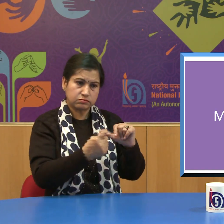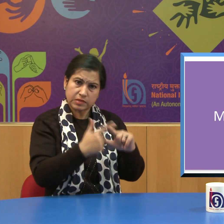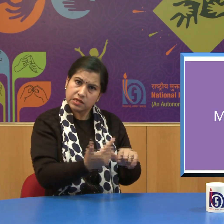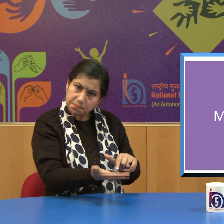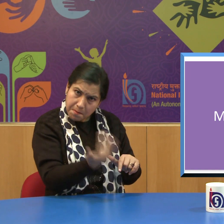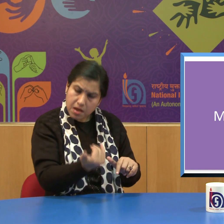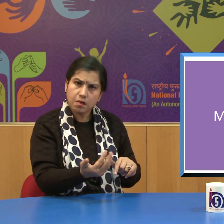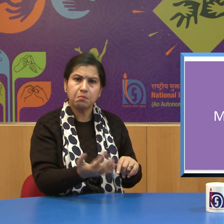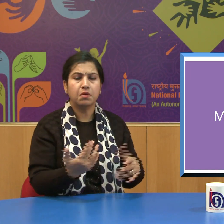in the year